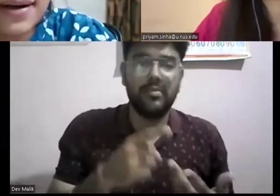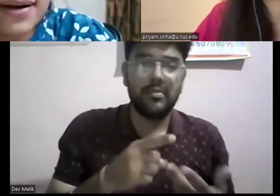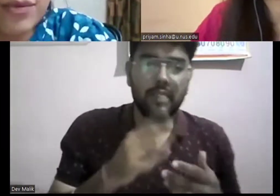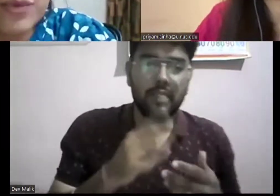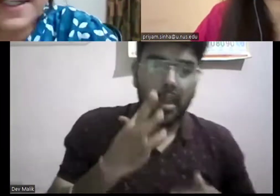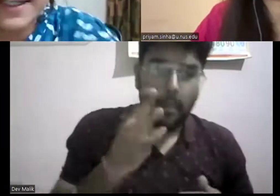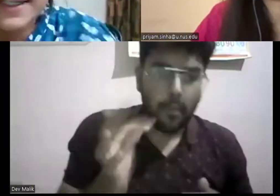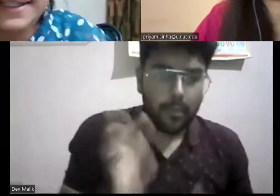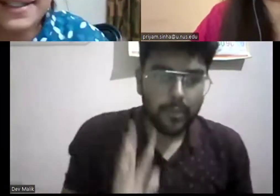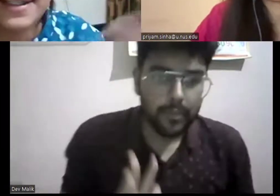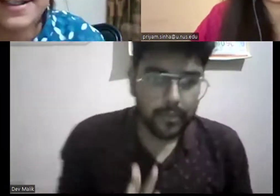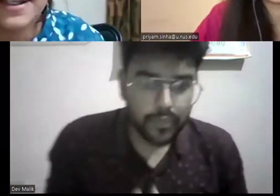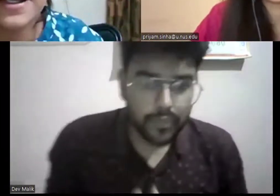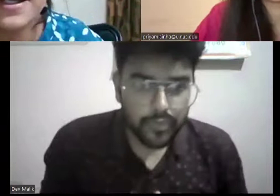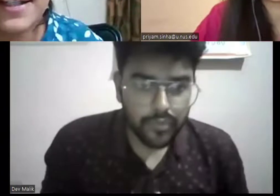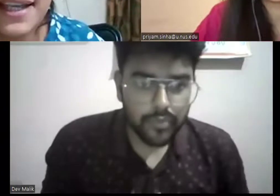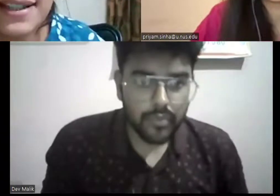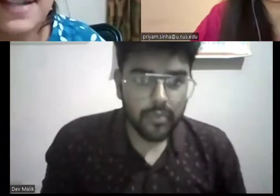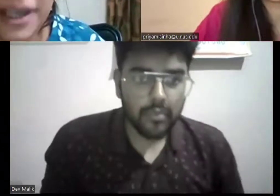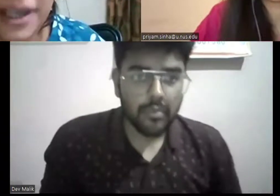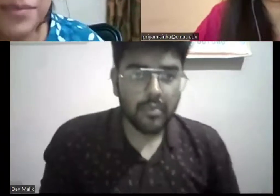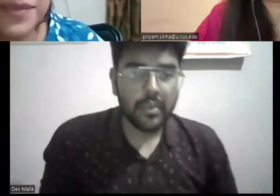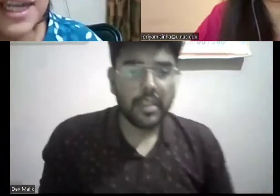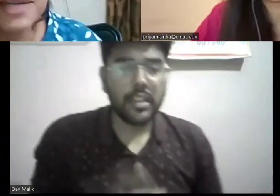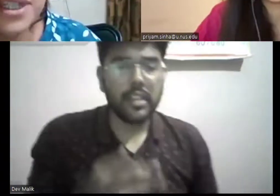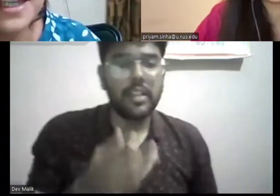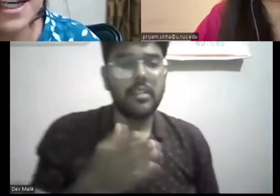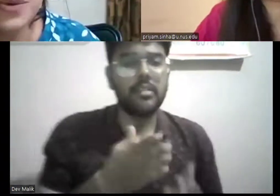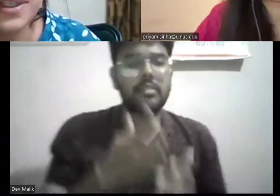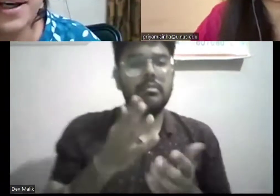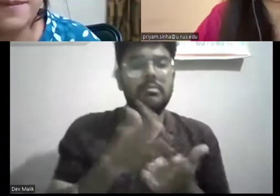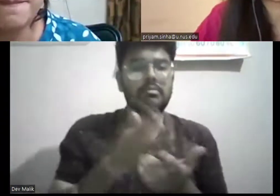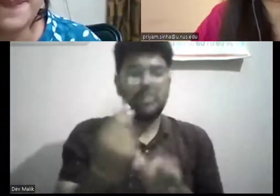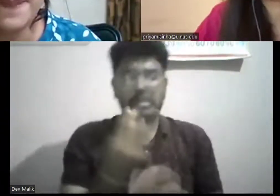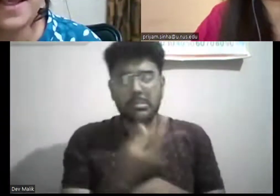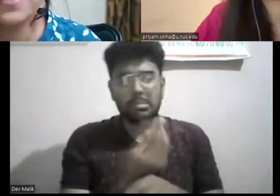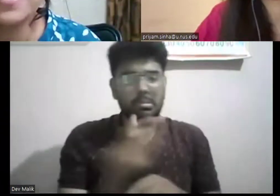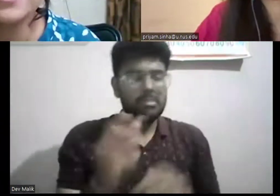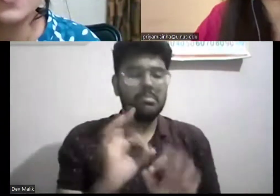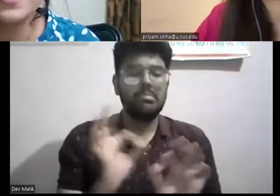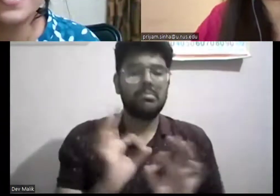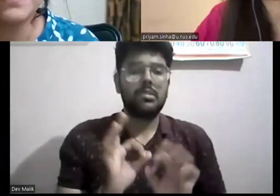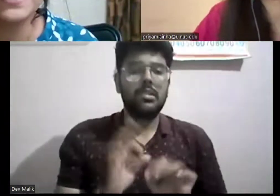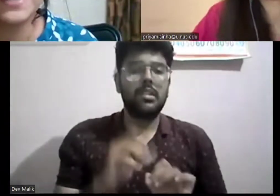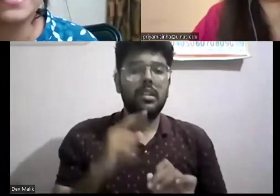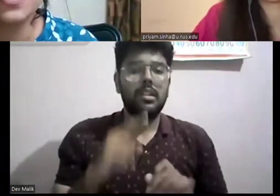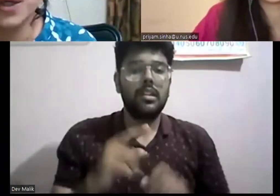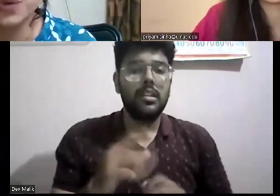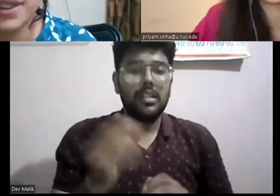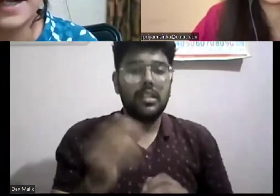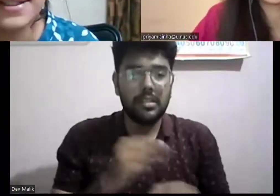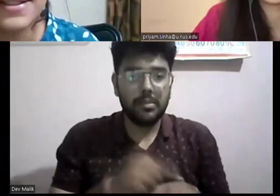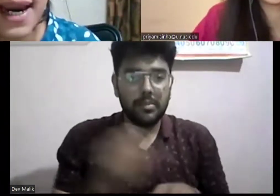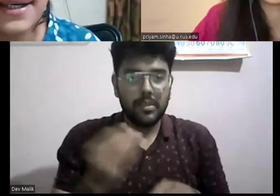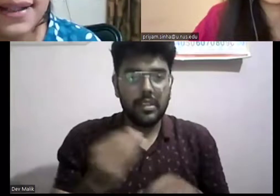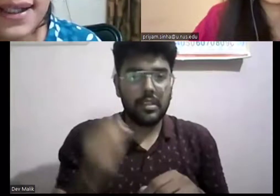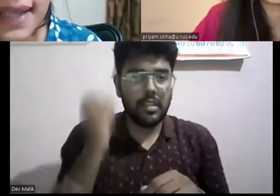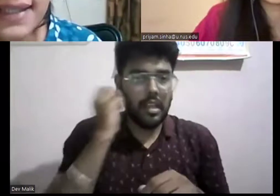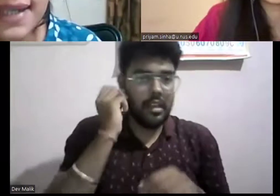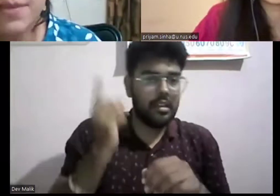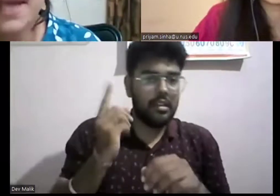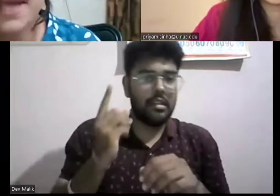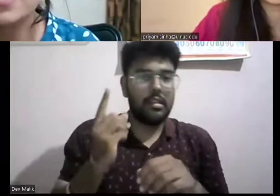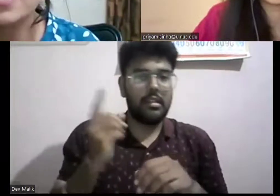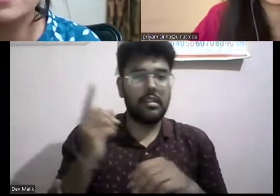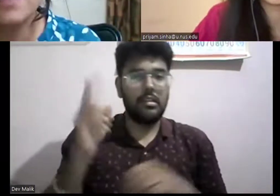that one can get it in a day's time. Let me tell you, Ria, this is not something that one would understand in a